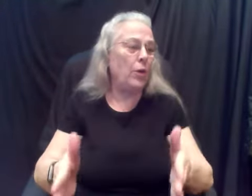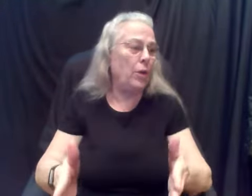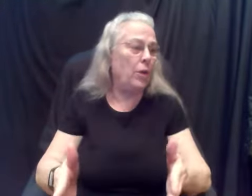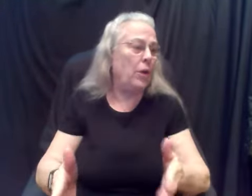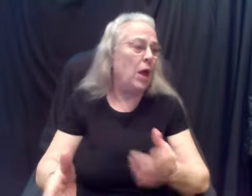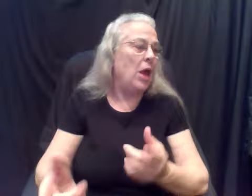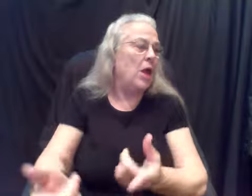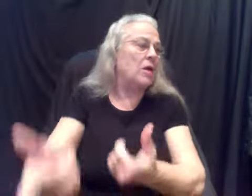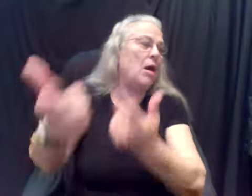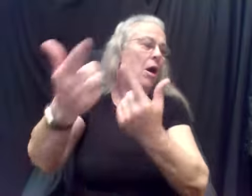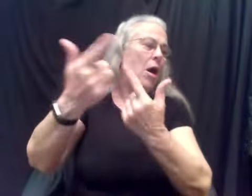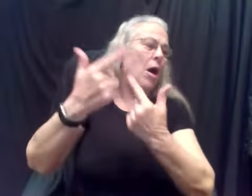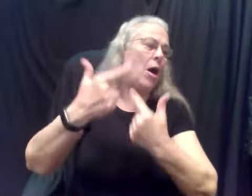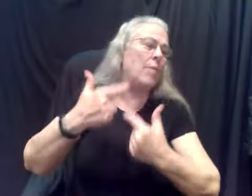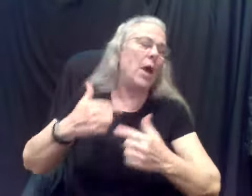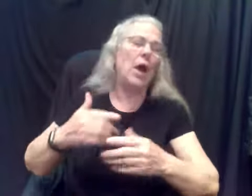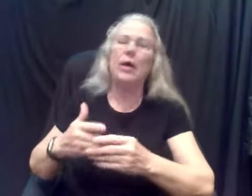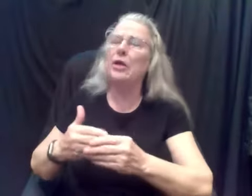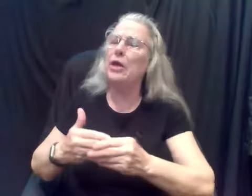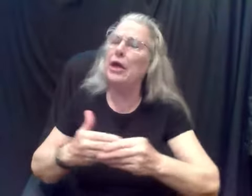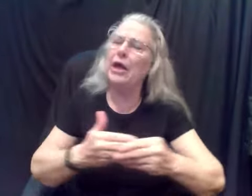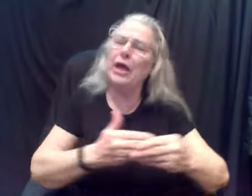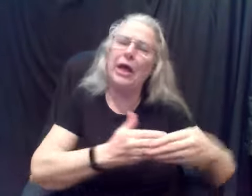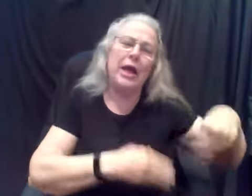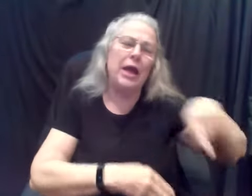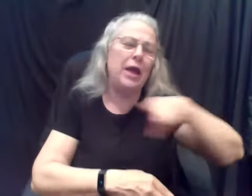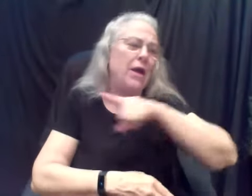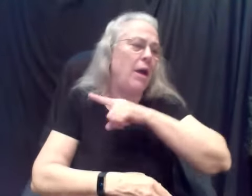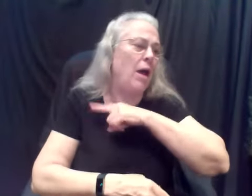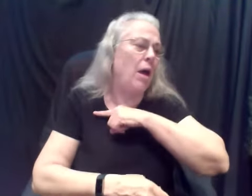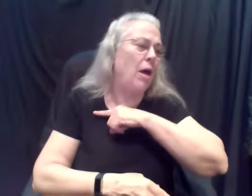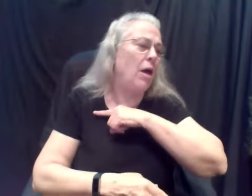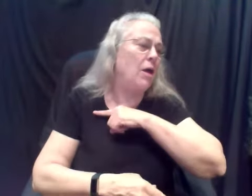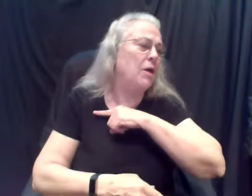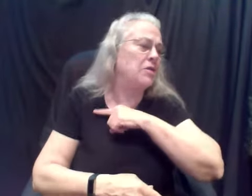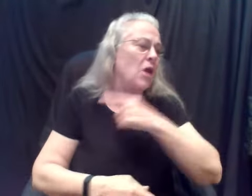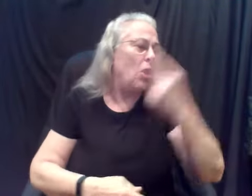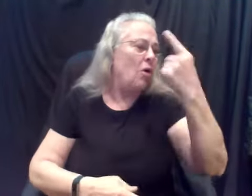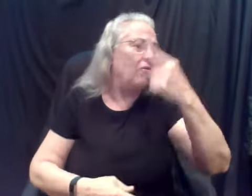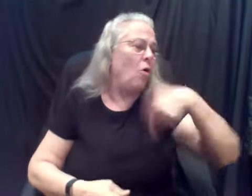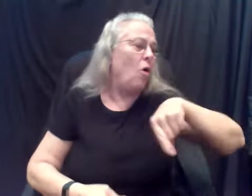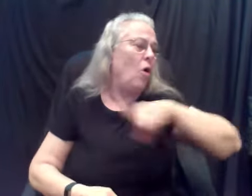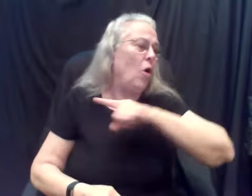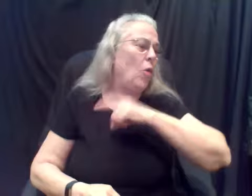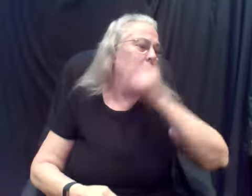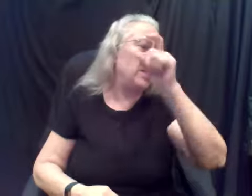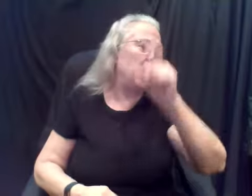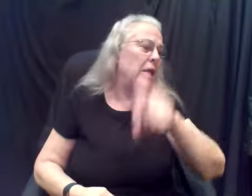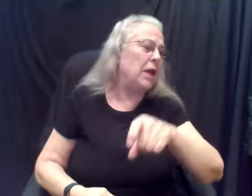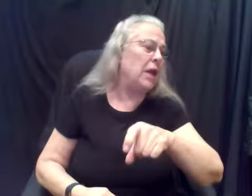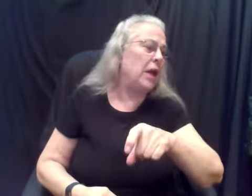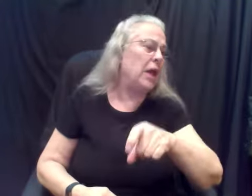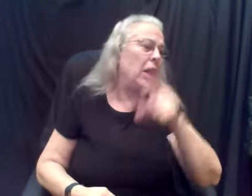shepherd, come and lead us, for we